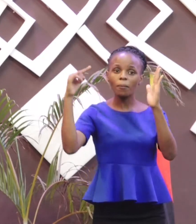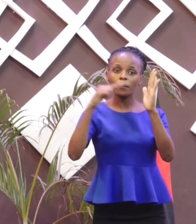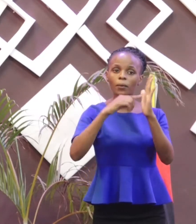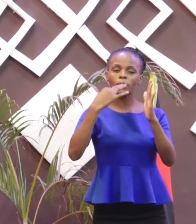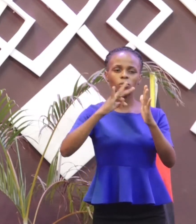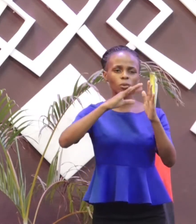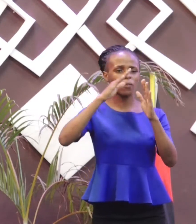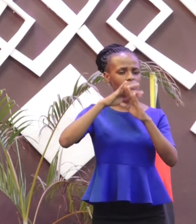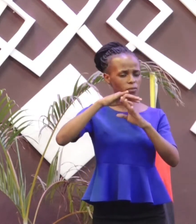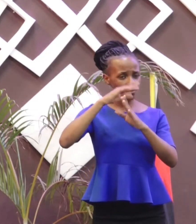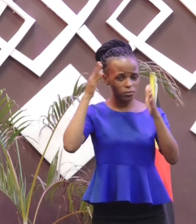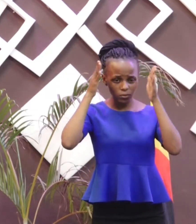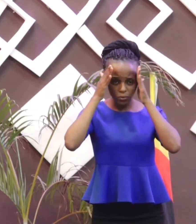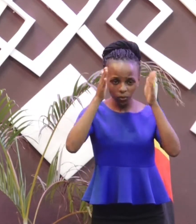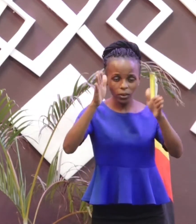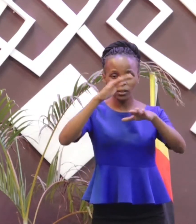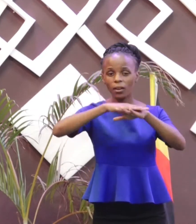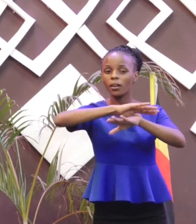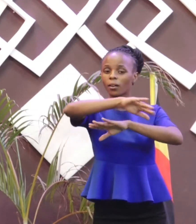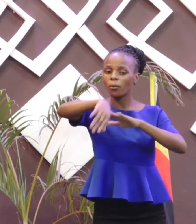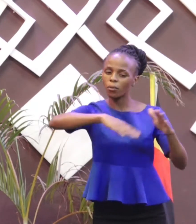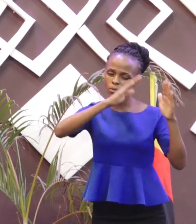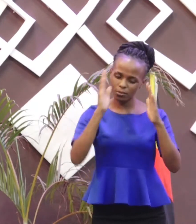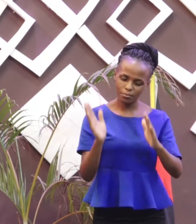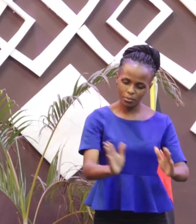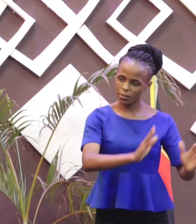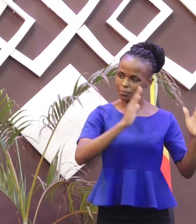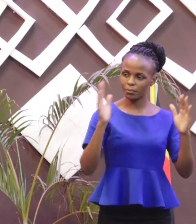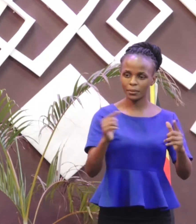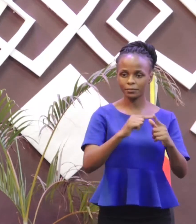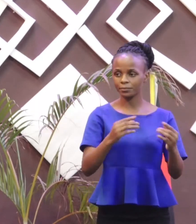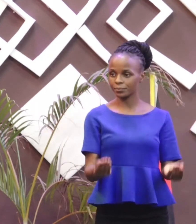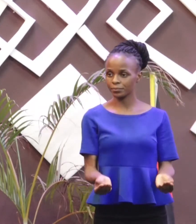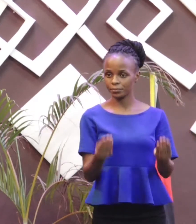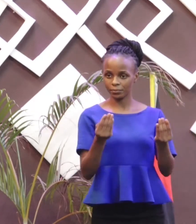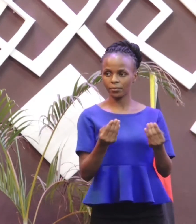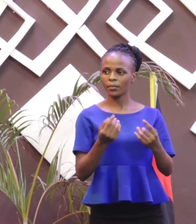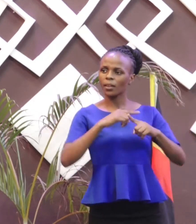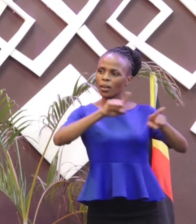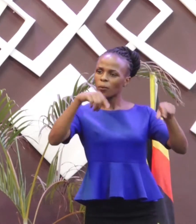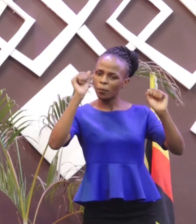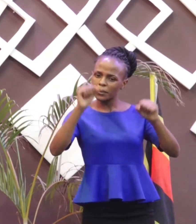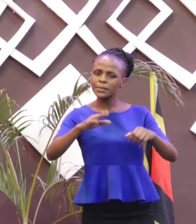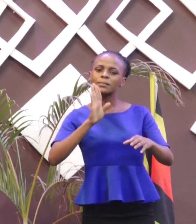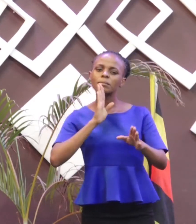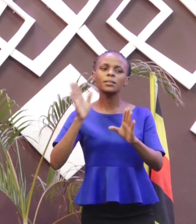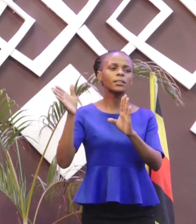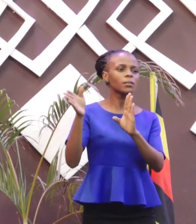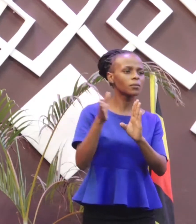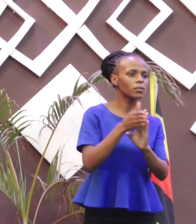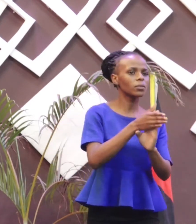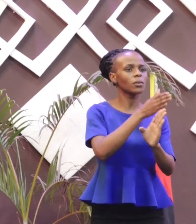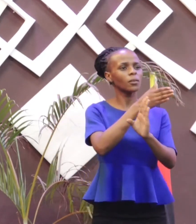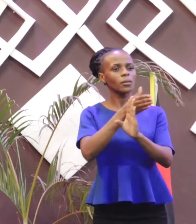Ekigambo kya Katonda kiberenga kyekiri wakati kwe twetoolereza byonna bye twagala okukola. We must be guided by the word of